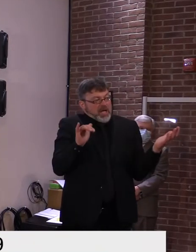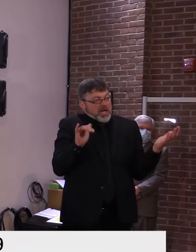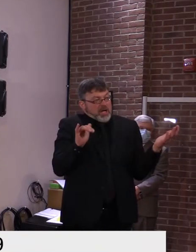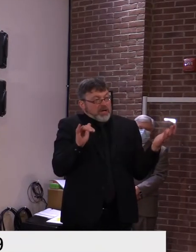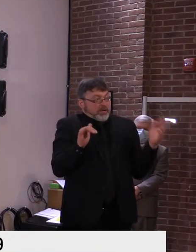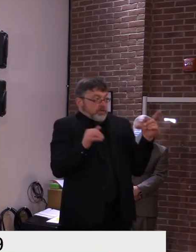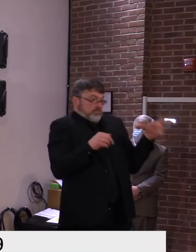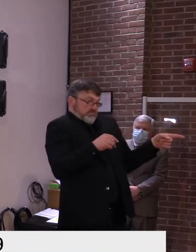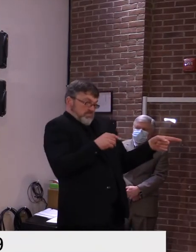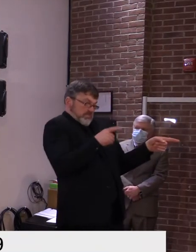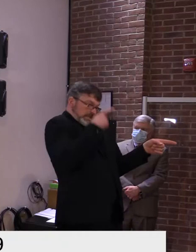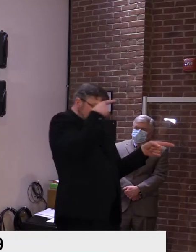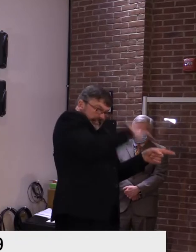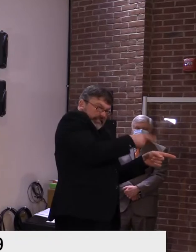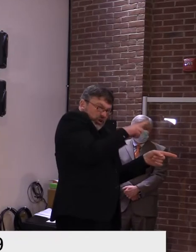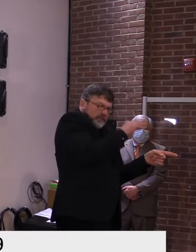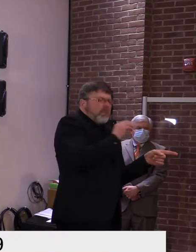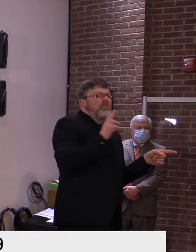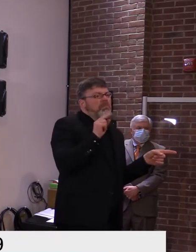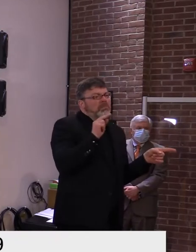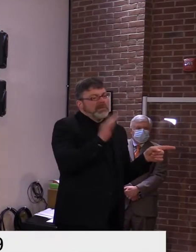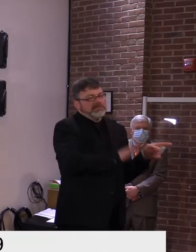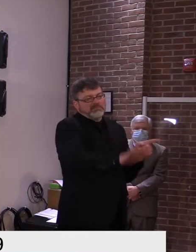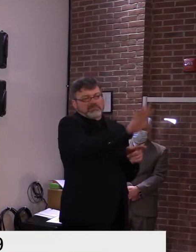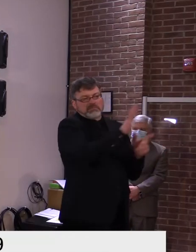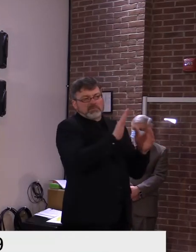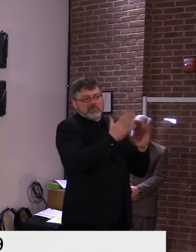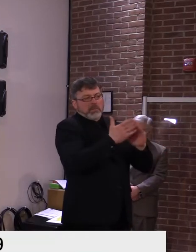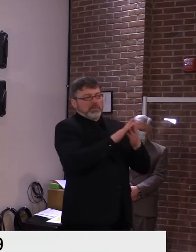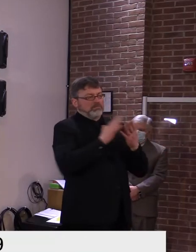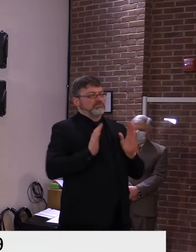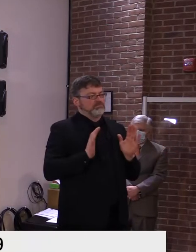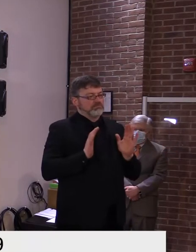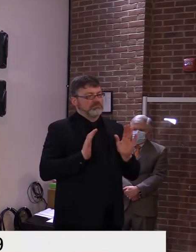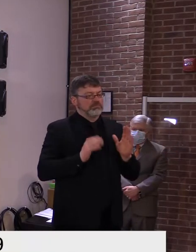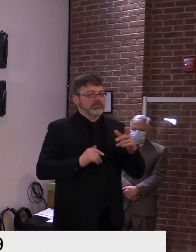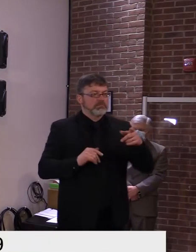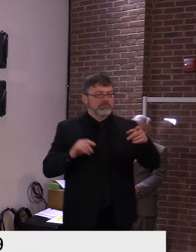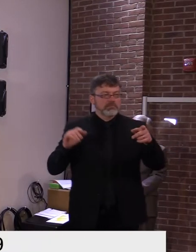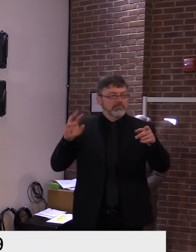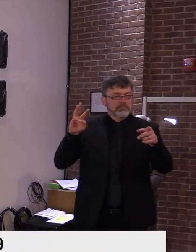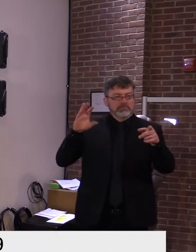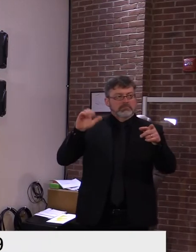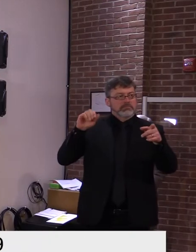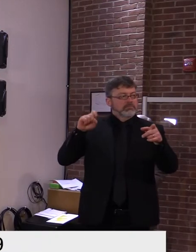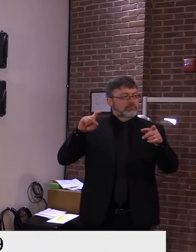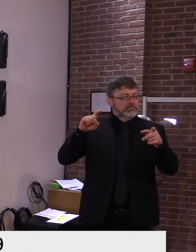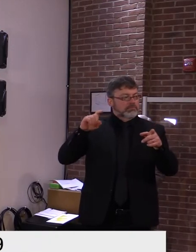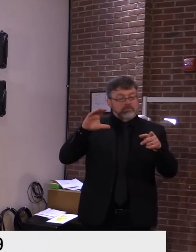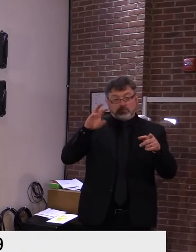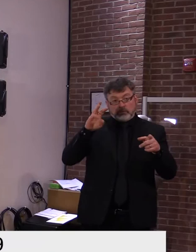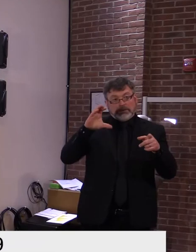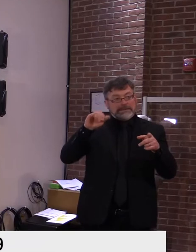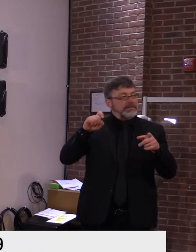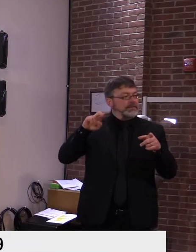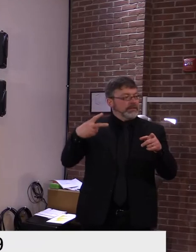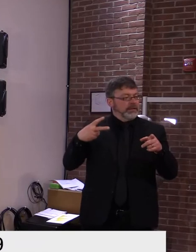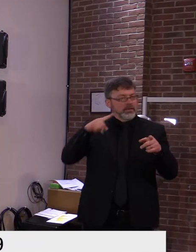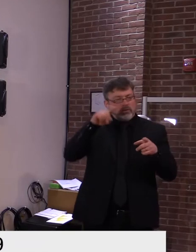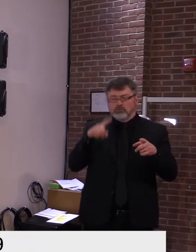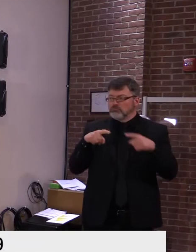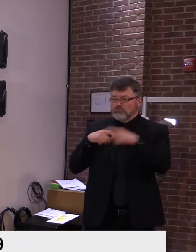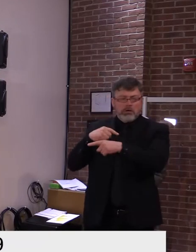campuses. And then, Governor, on a separate note, as you've probably seen, House